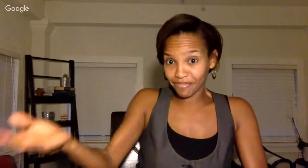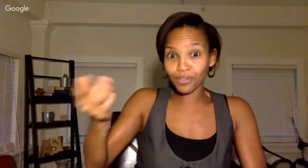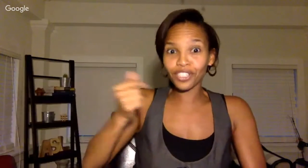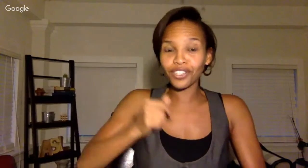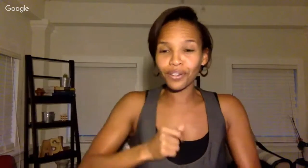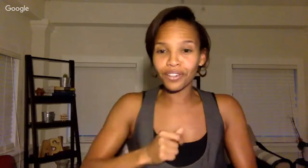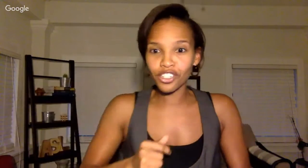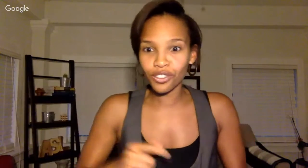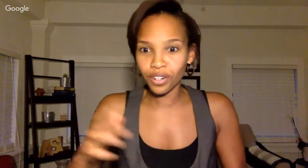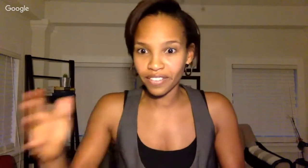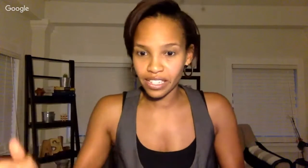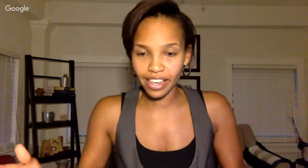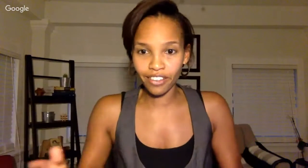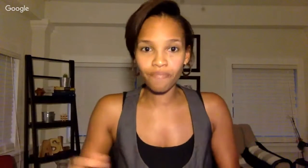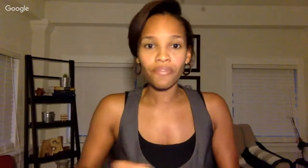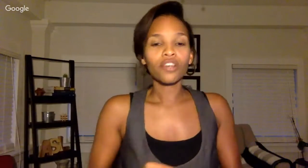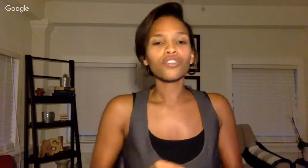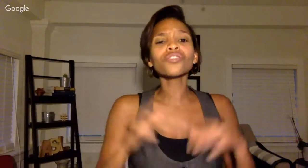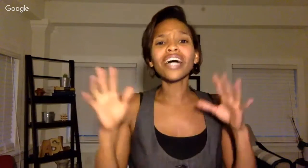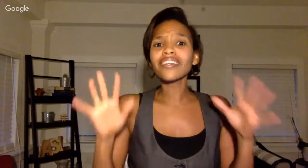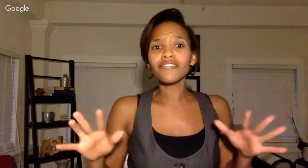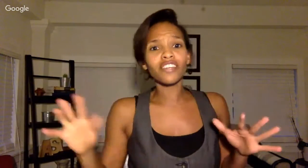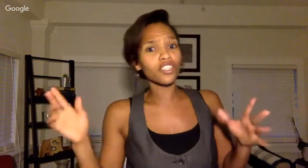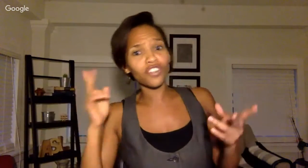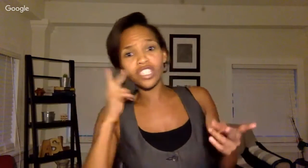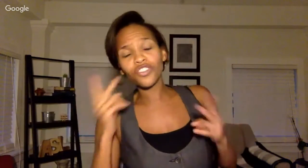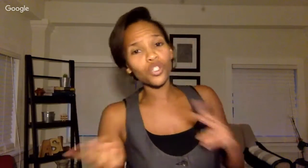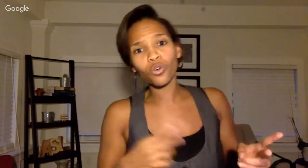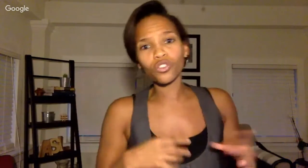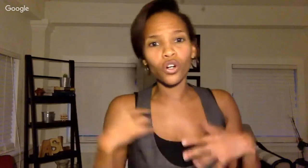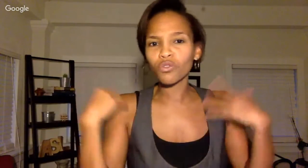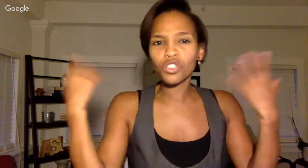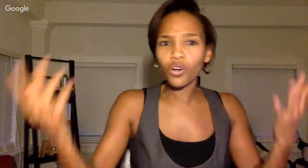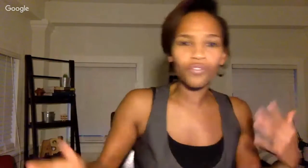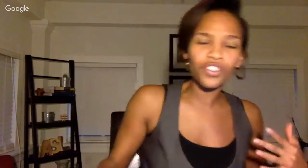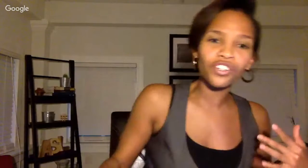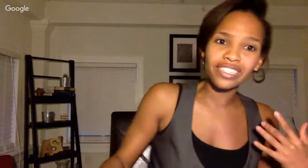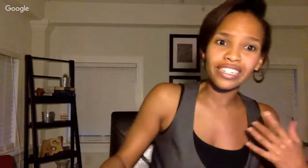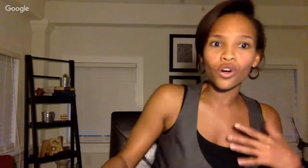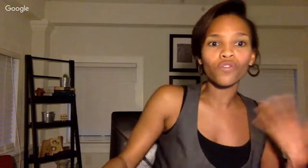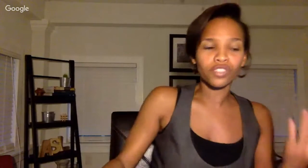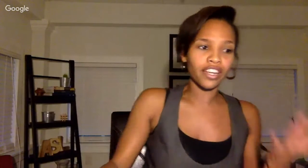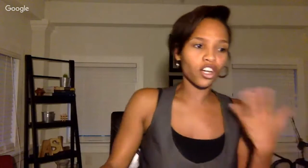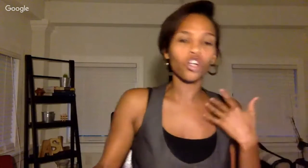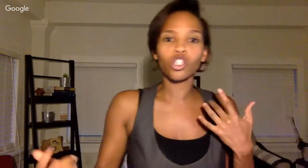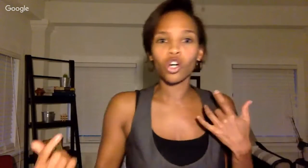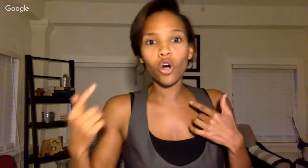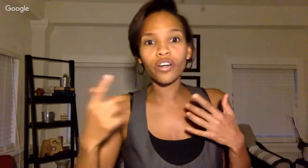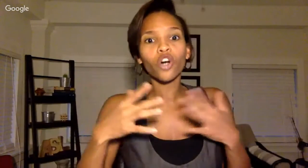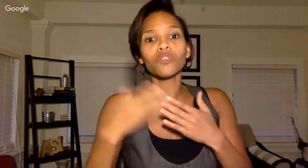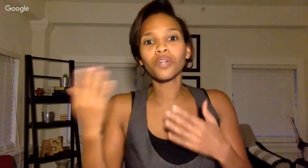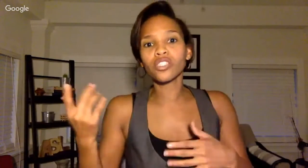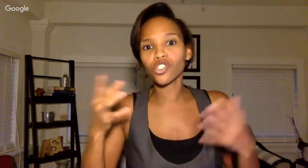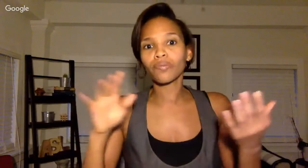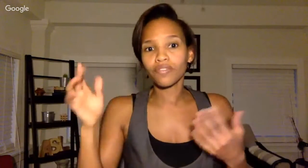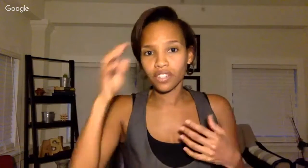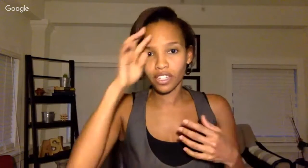what you know what to do on the scale. So those kinds of things, if it's visual, don't feel the need to oversign. It could almost be disruptive to the